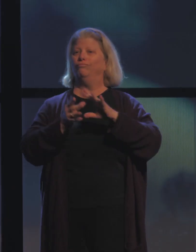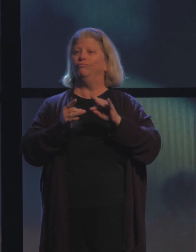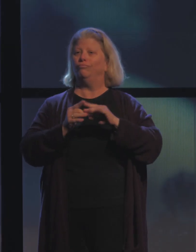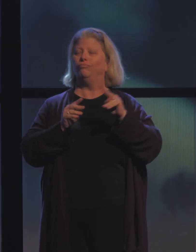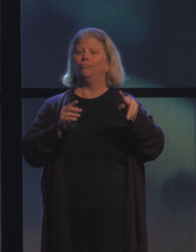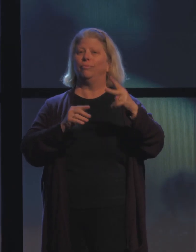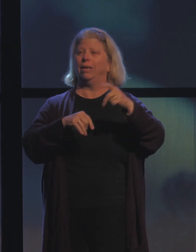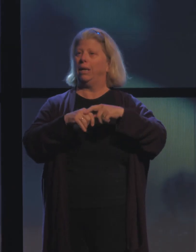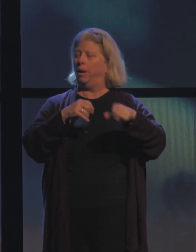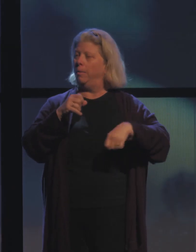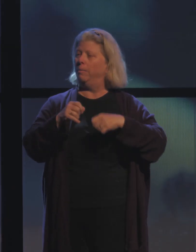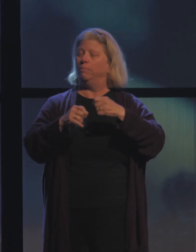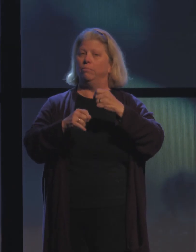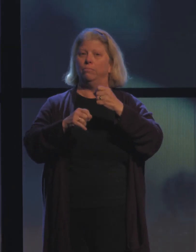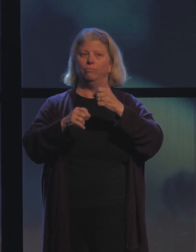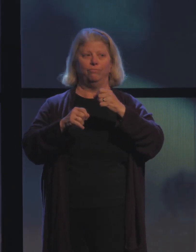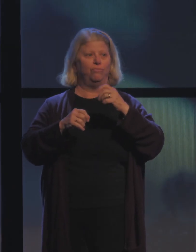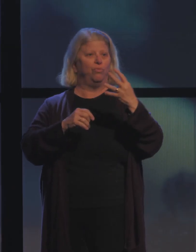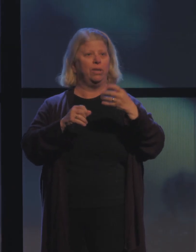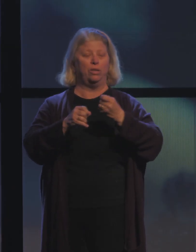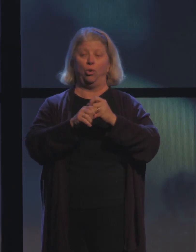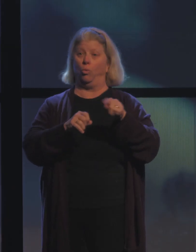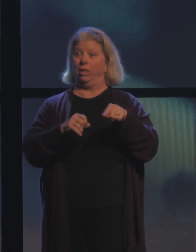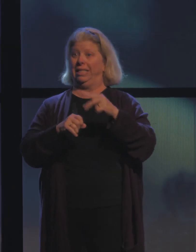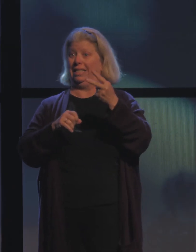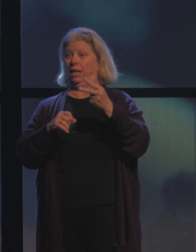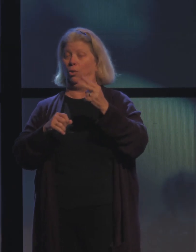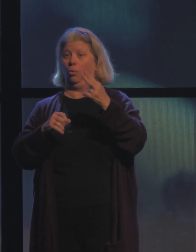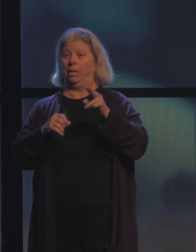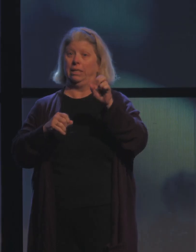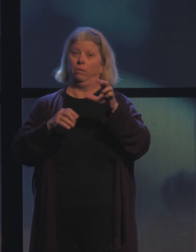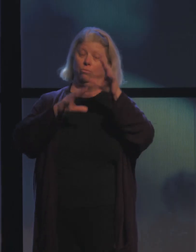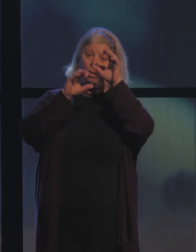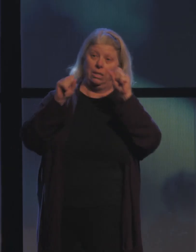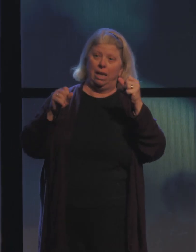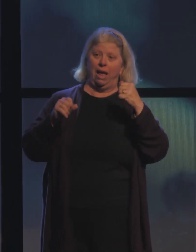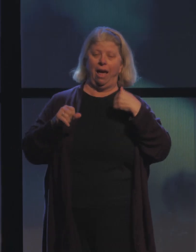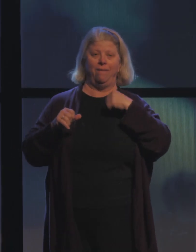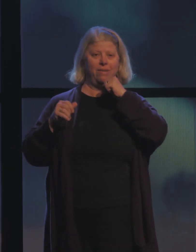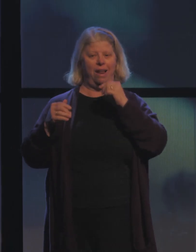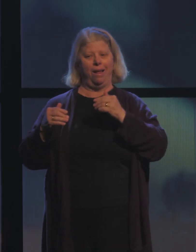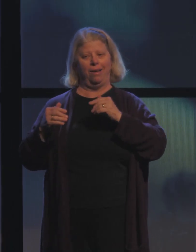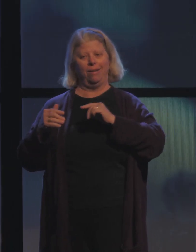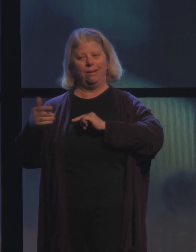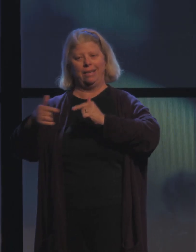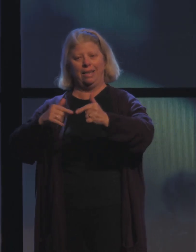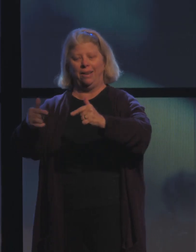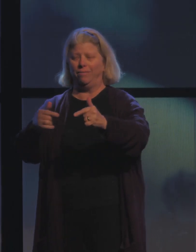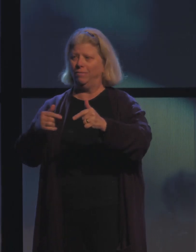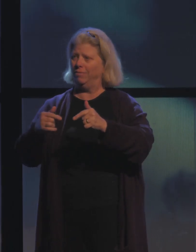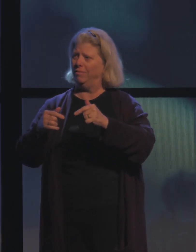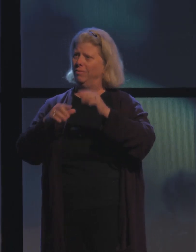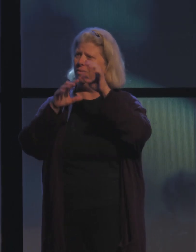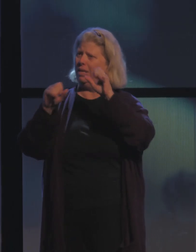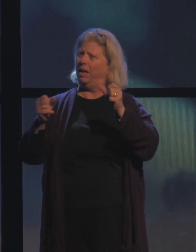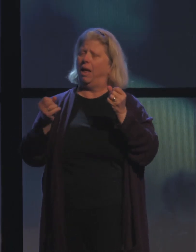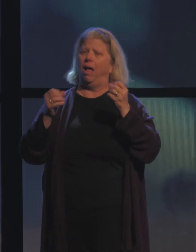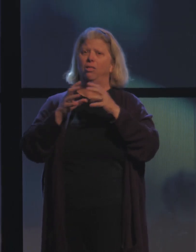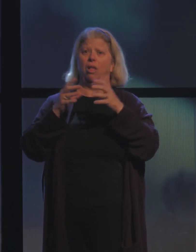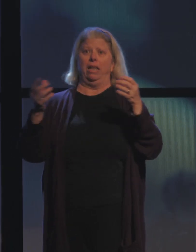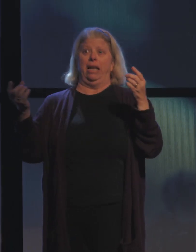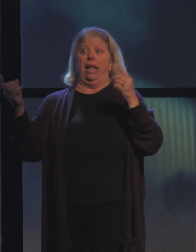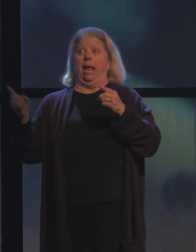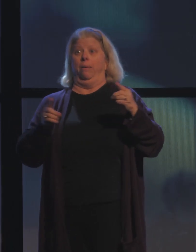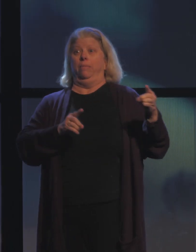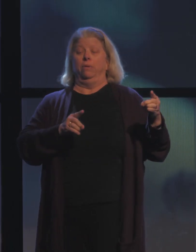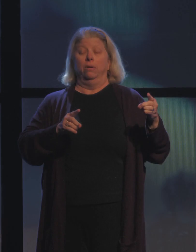term, and was only the second U.S. president to kind of have these non-consecutive terms, and there was just a lot that